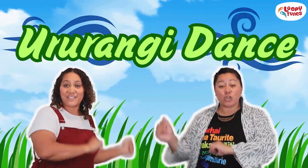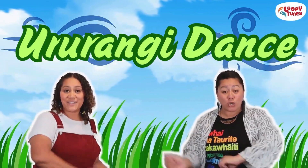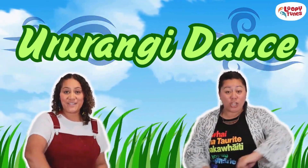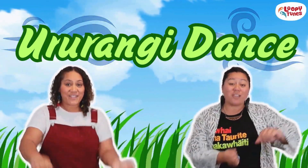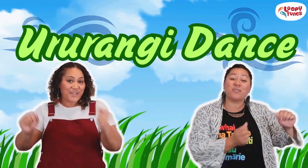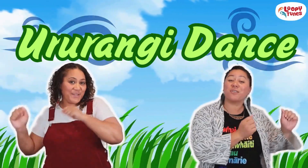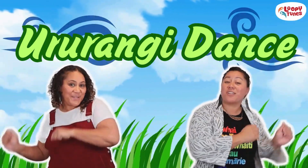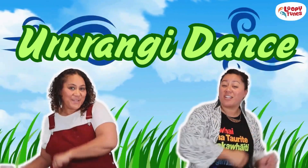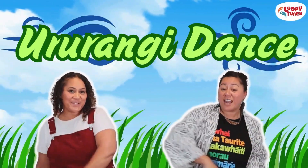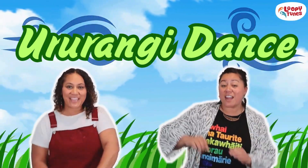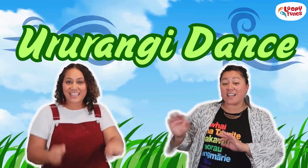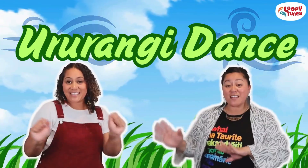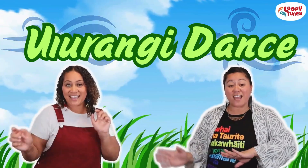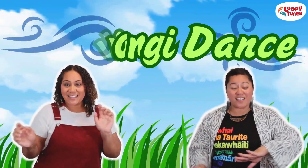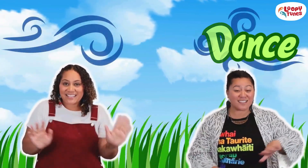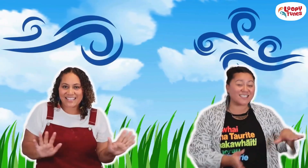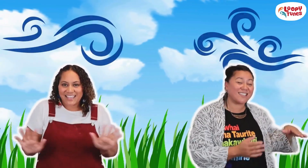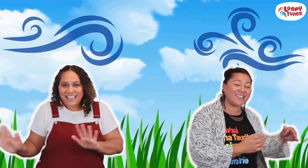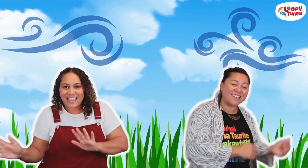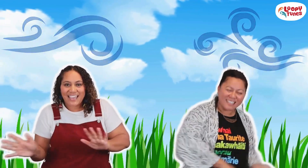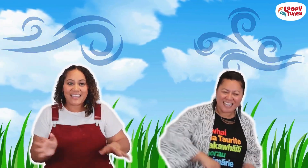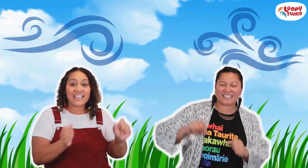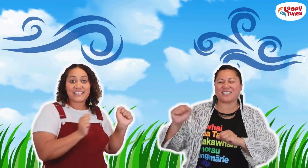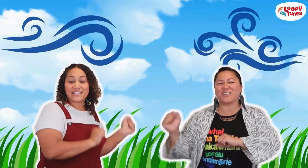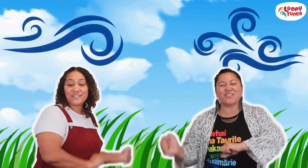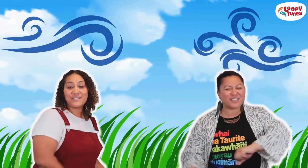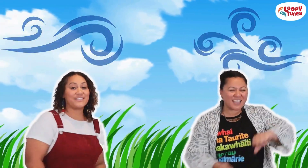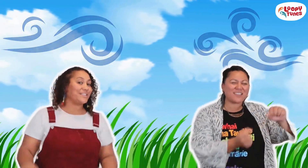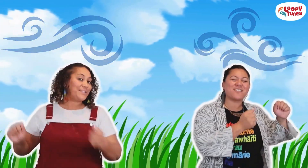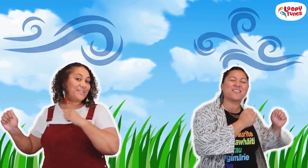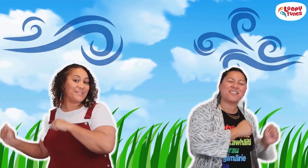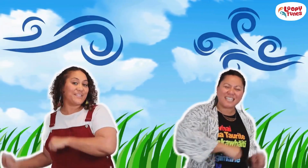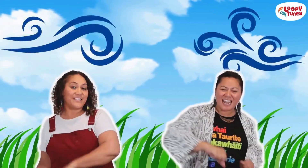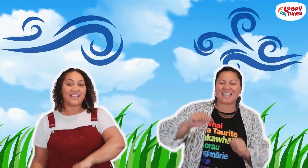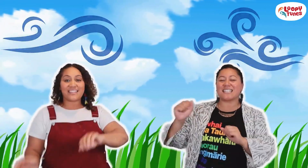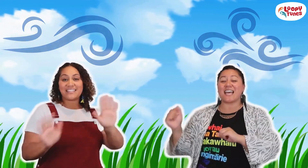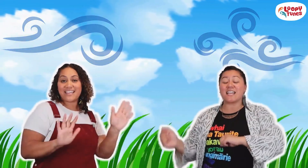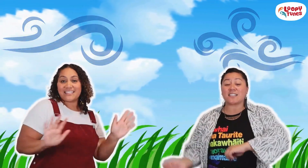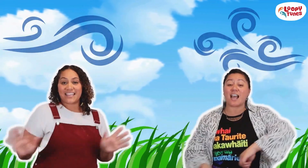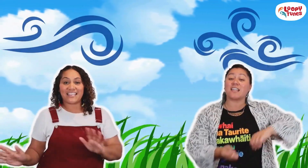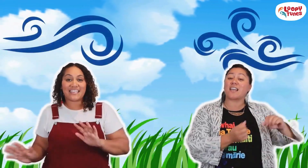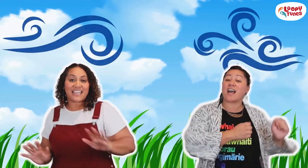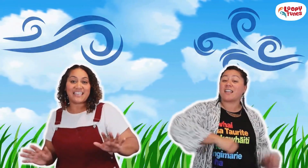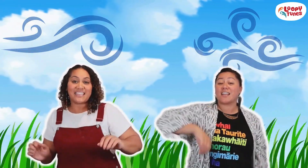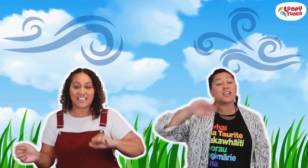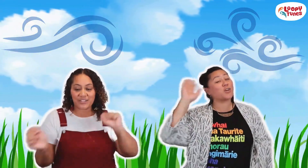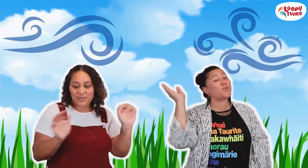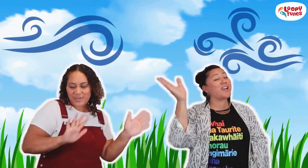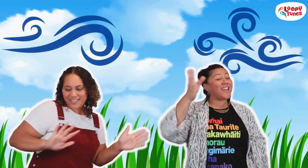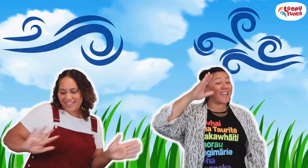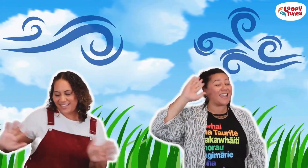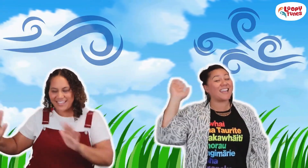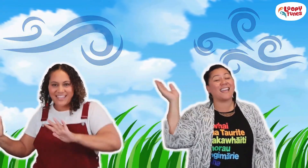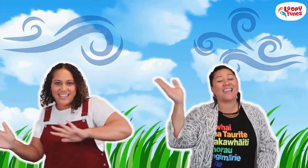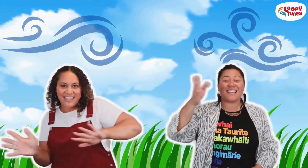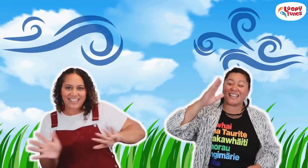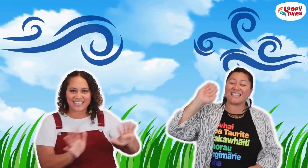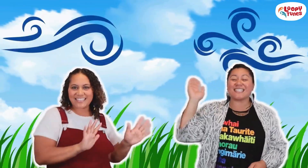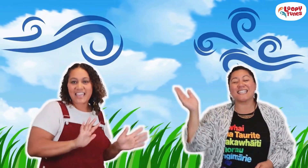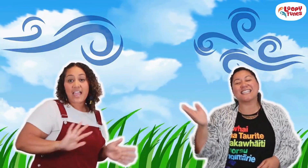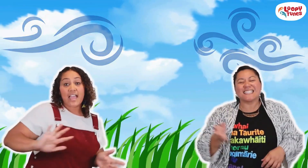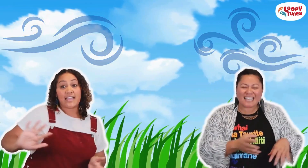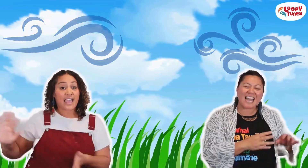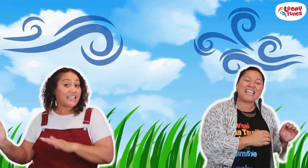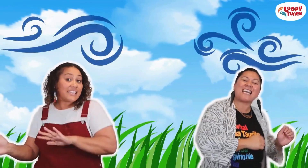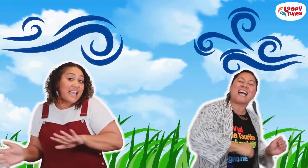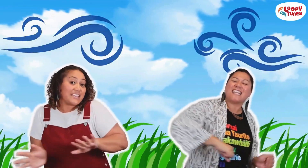Let's do the Ururangi Dance. Let's do the Ururangi Dance. Kani kani in the